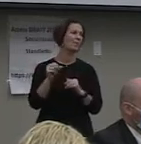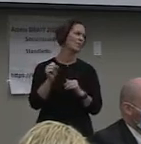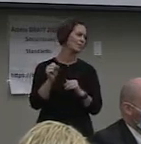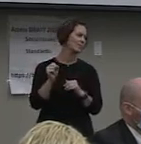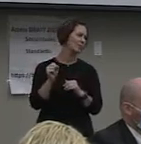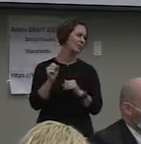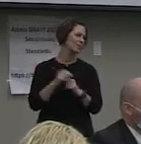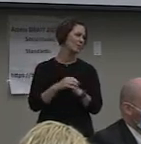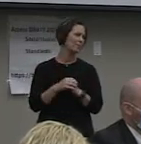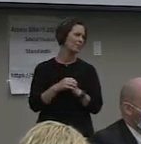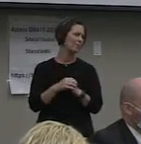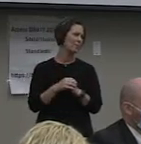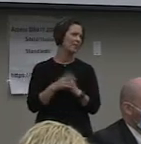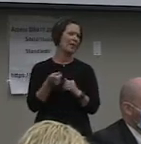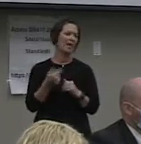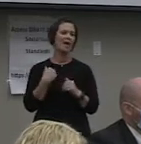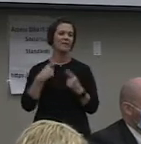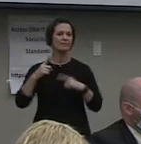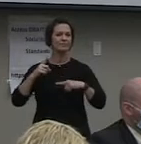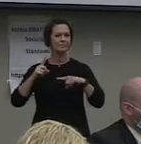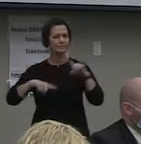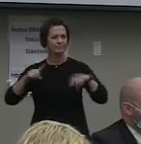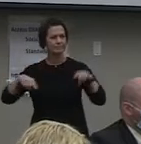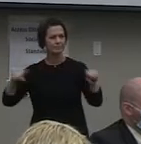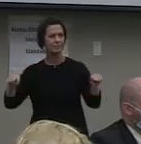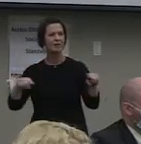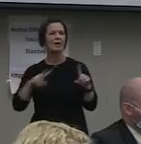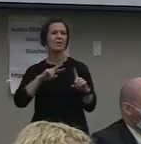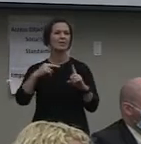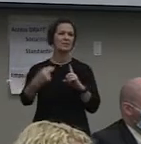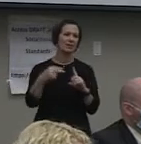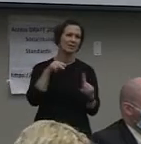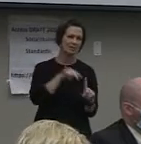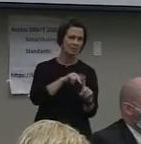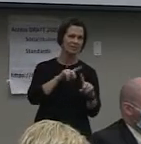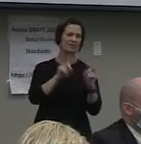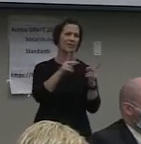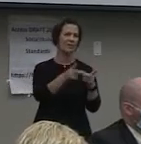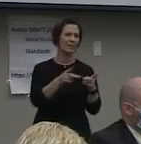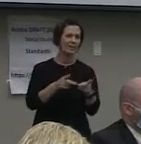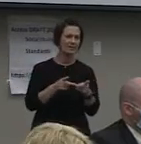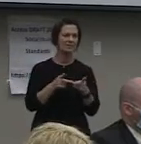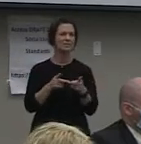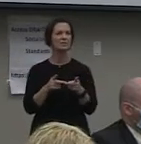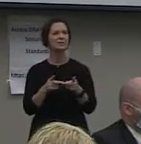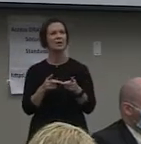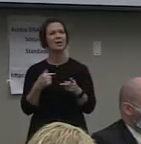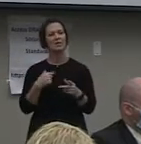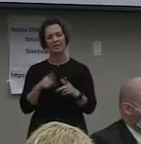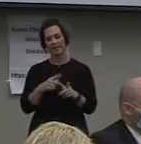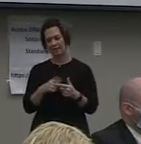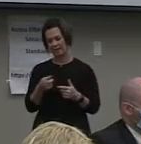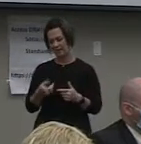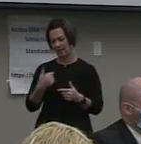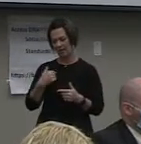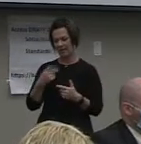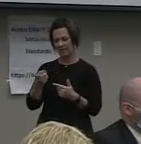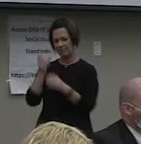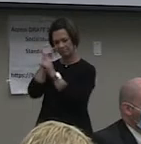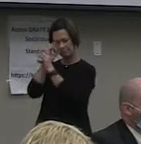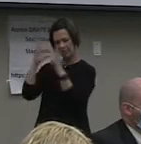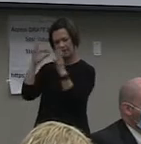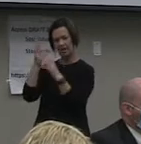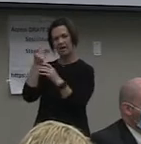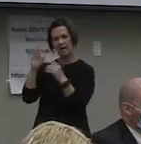talk about diverse perspectives, different people in different places, and so I think they really start to get an idea of the